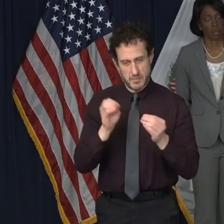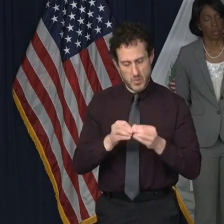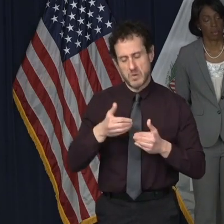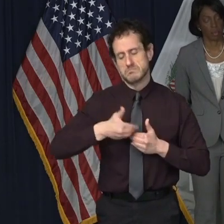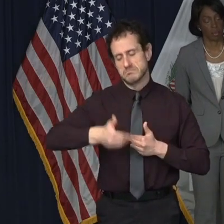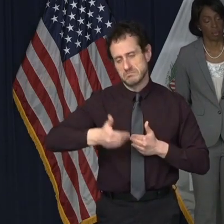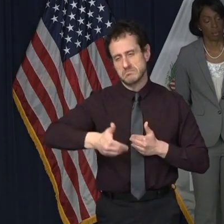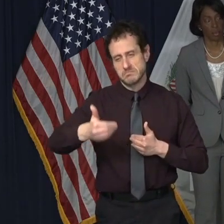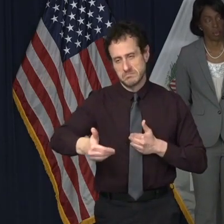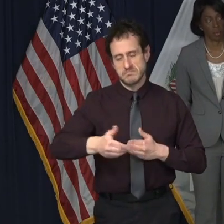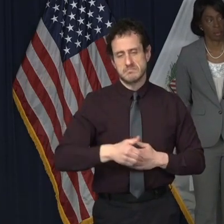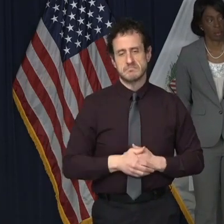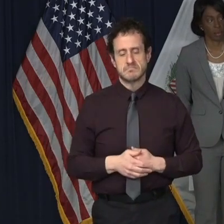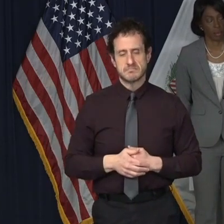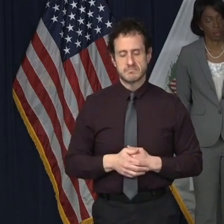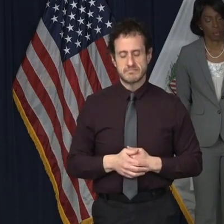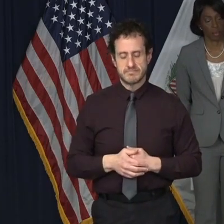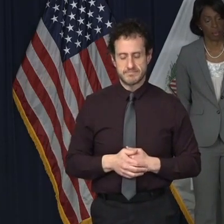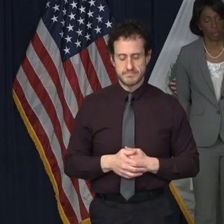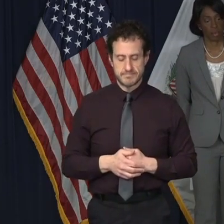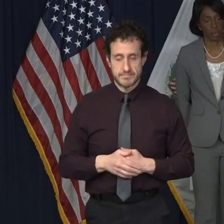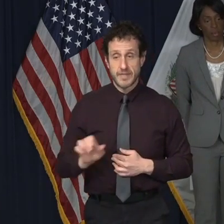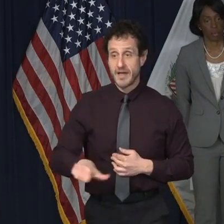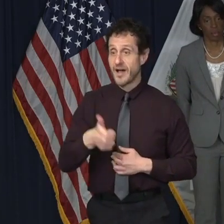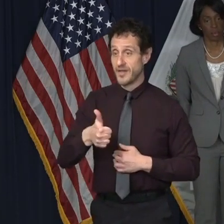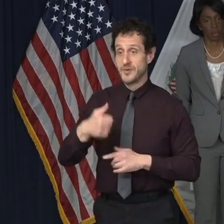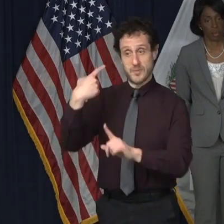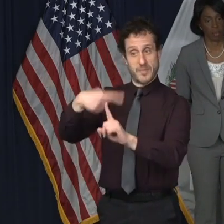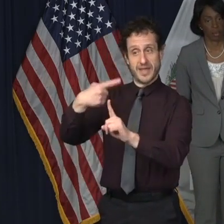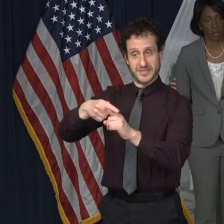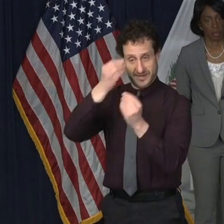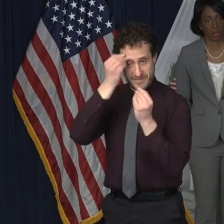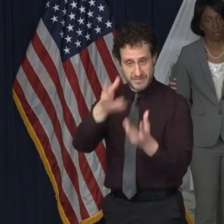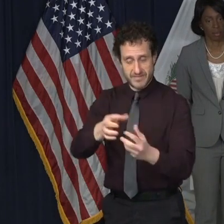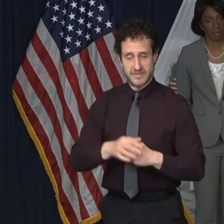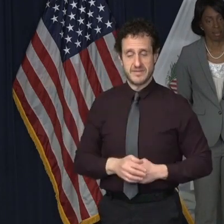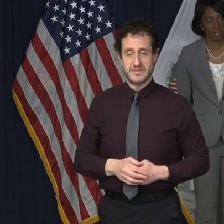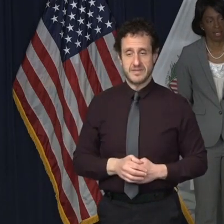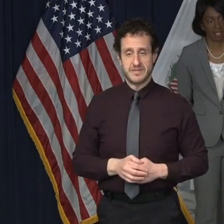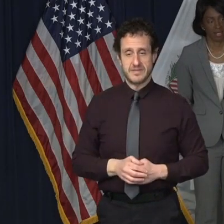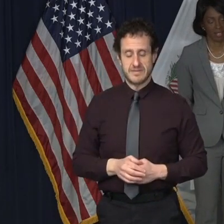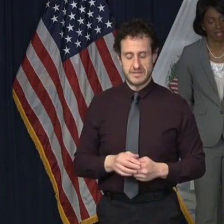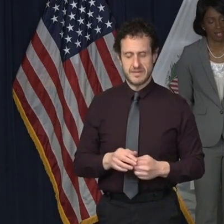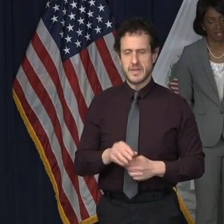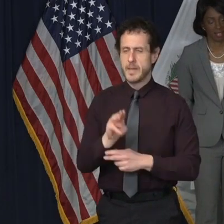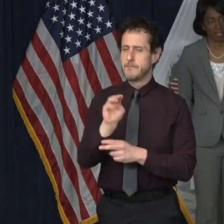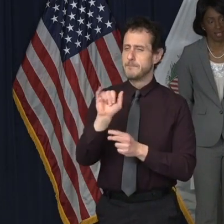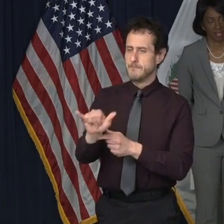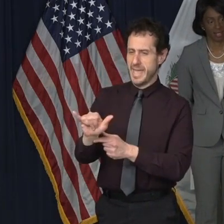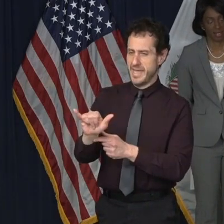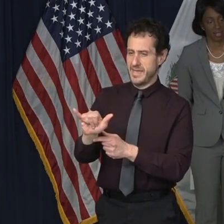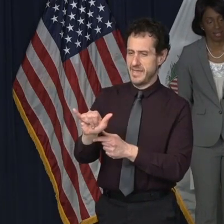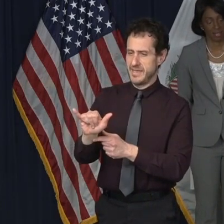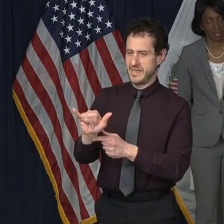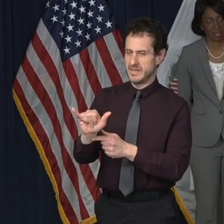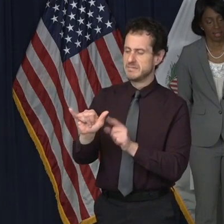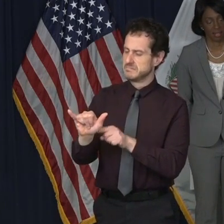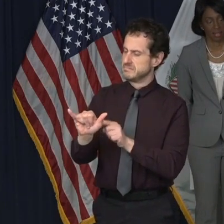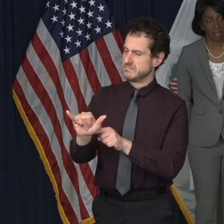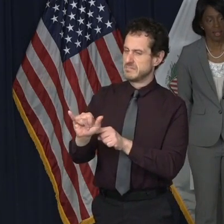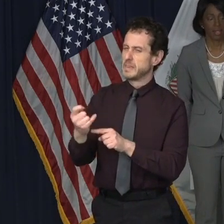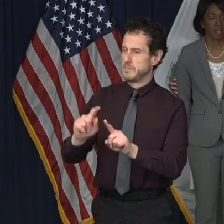weeks ahead. On another optimistic note, May will look somewhat different than March and